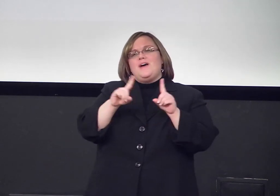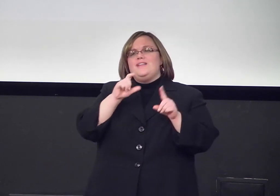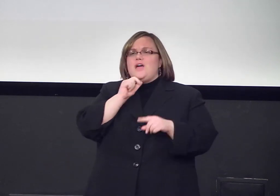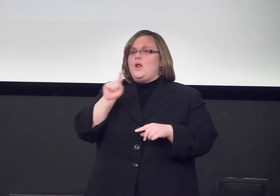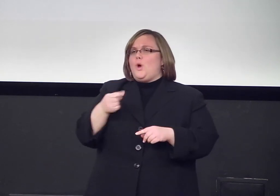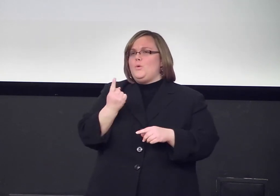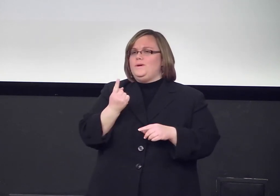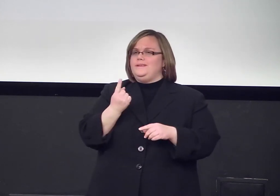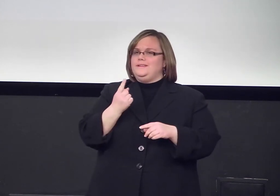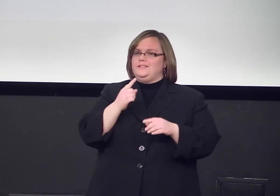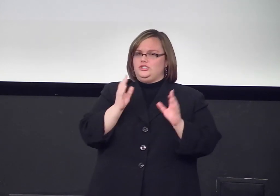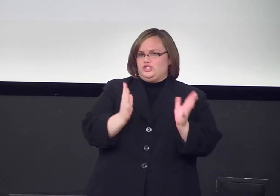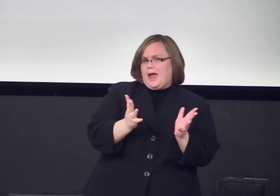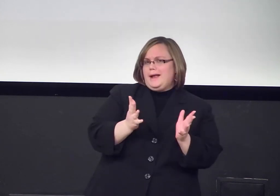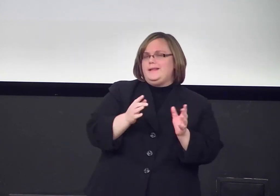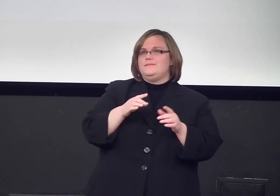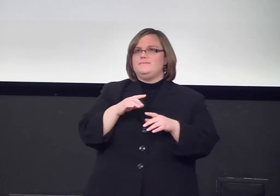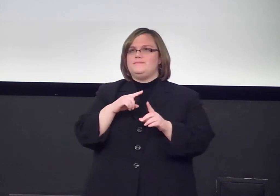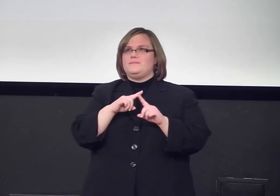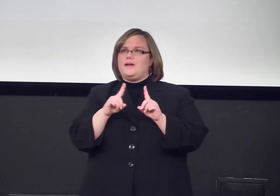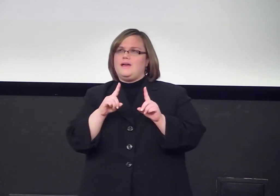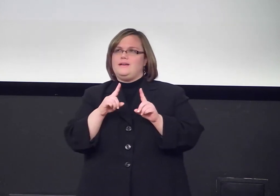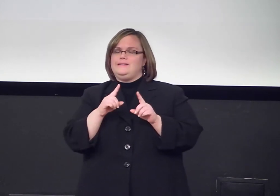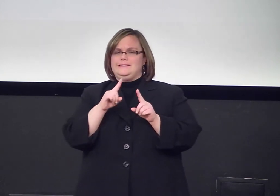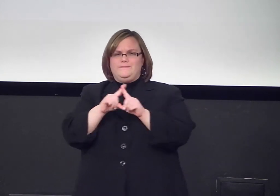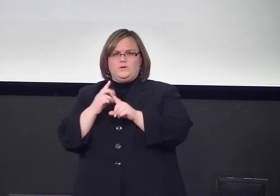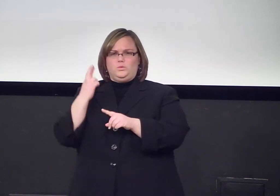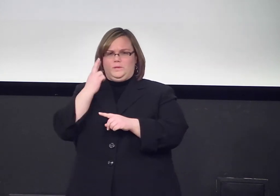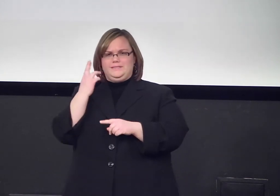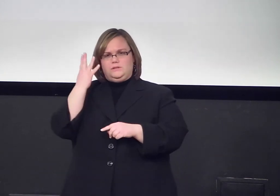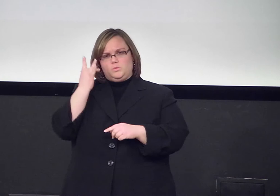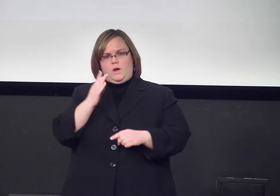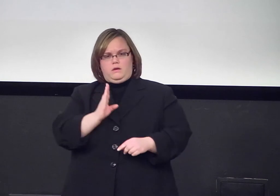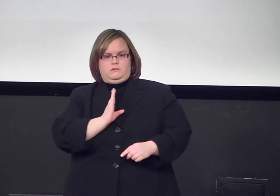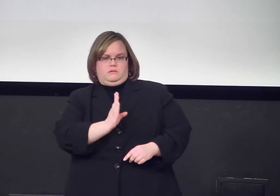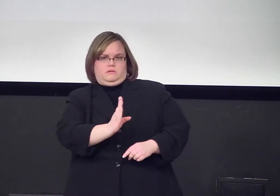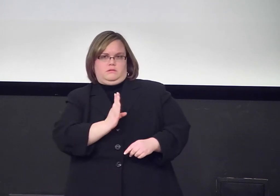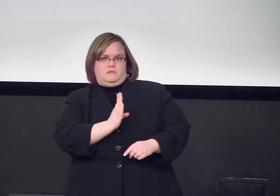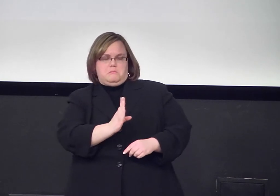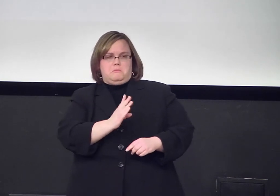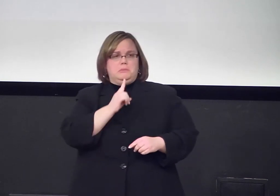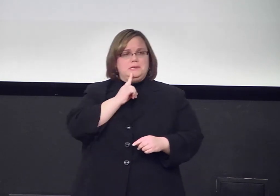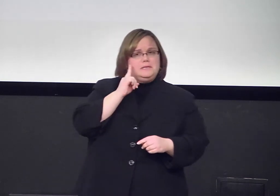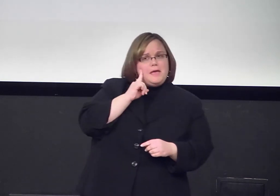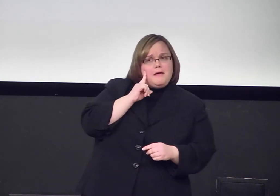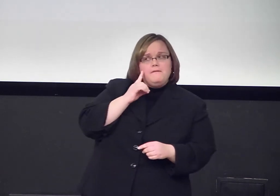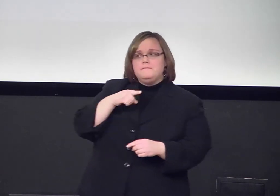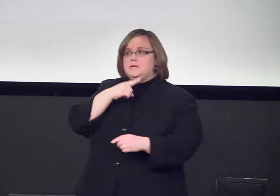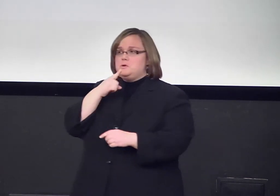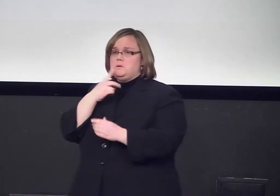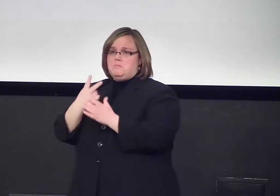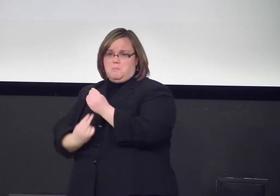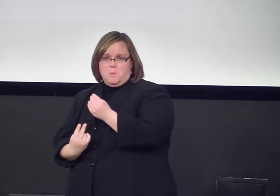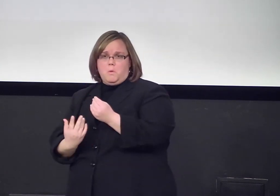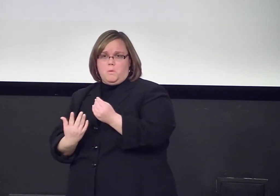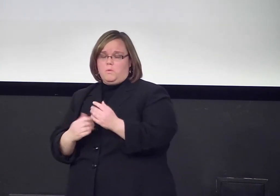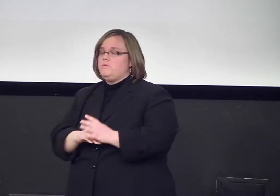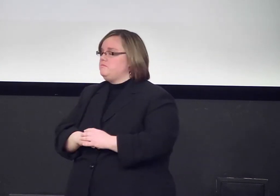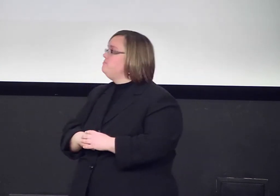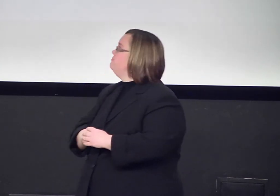What does it look like when we're interacting with our callers? Not necessarily taking time to have a social conversation with our